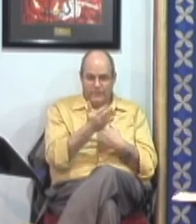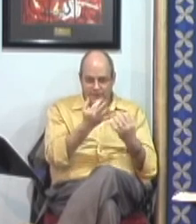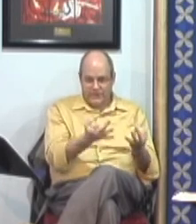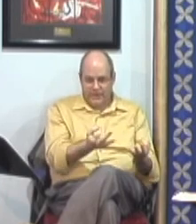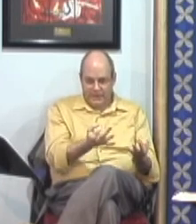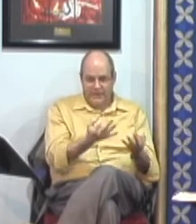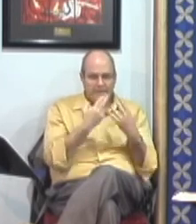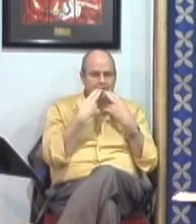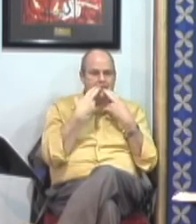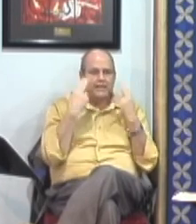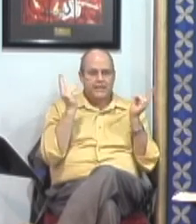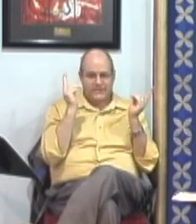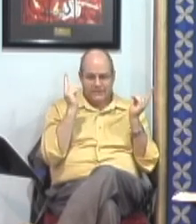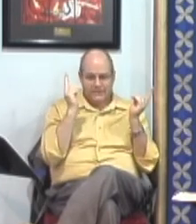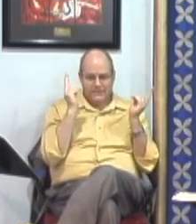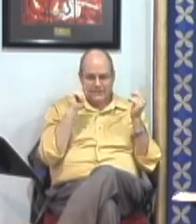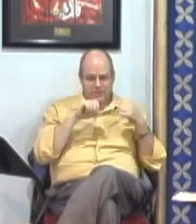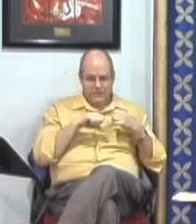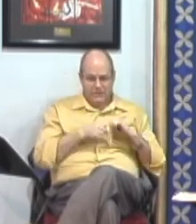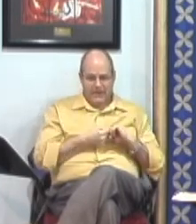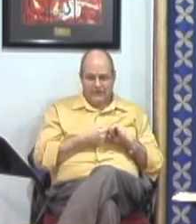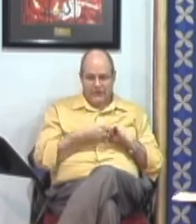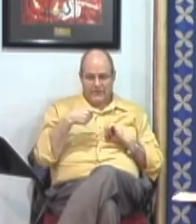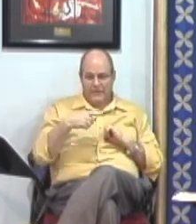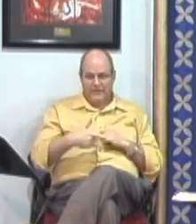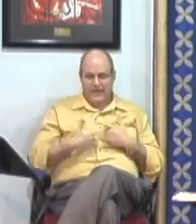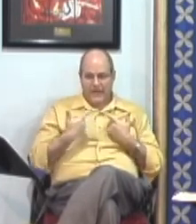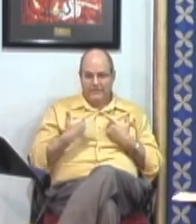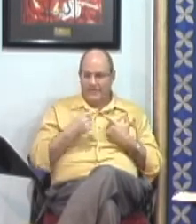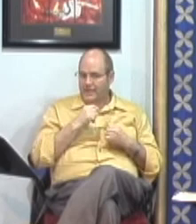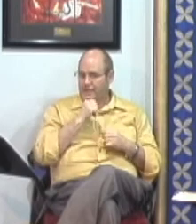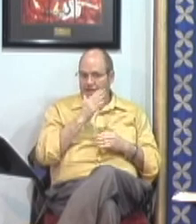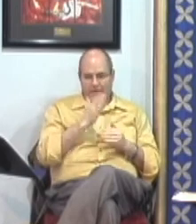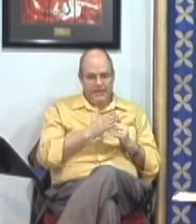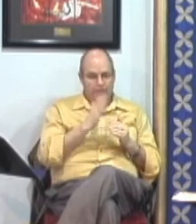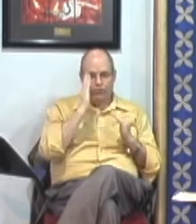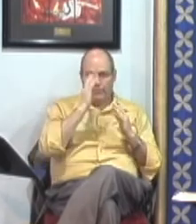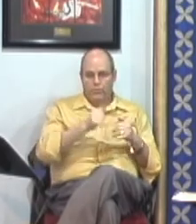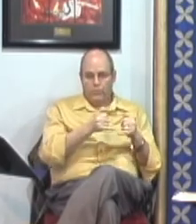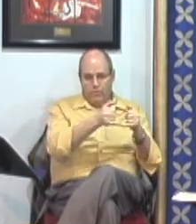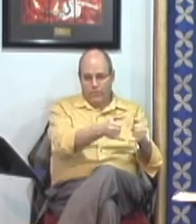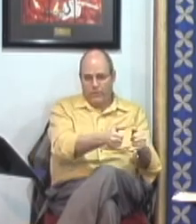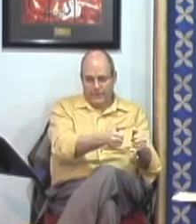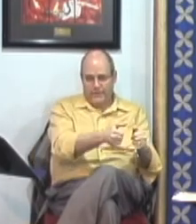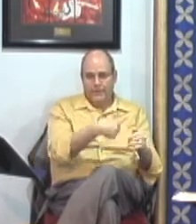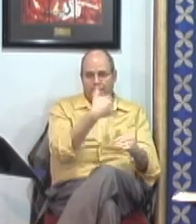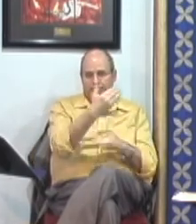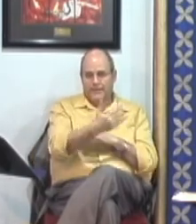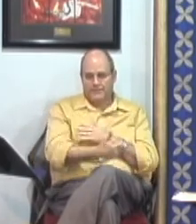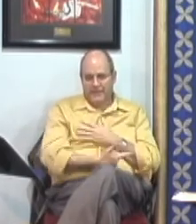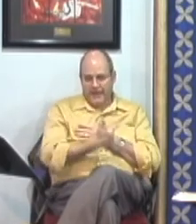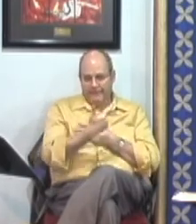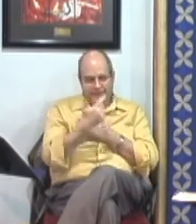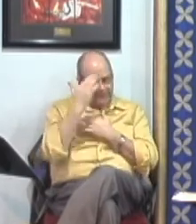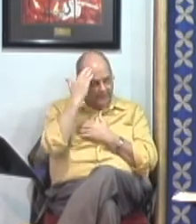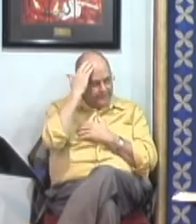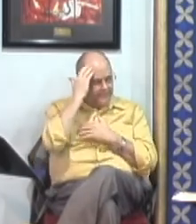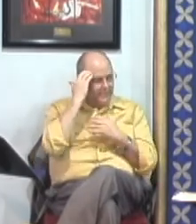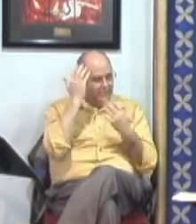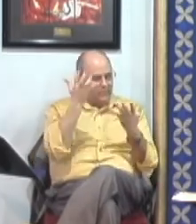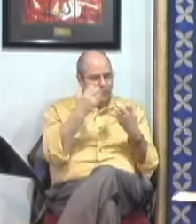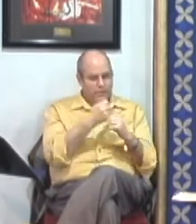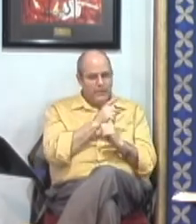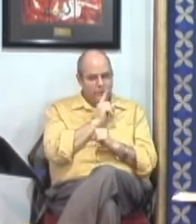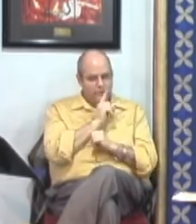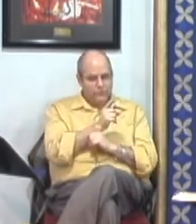And the innocent who suffer in this life, that's not the end of it either. There will be a reward in the next life. So I just wanted to make sure